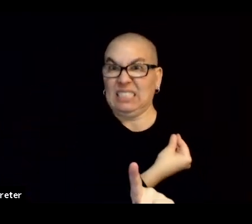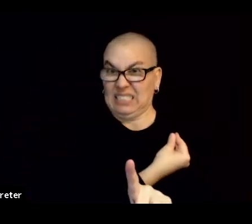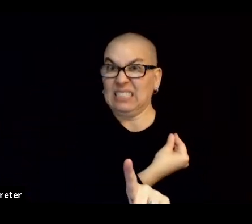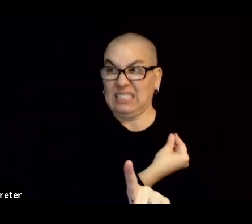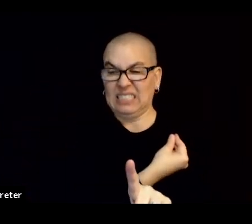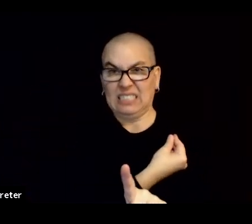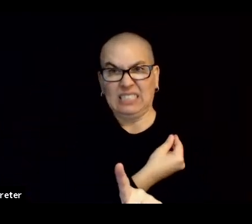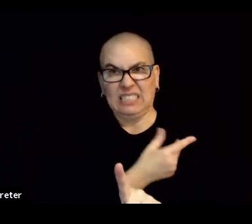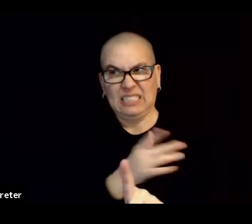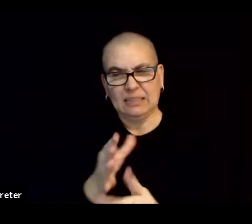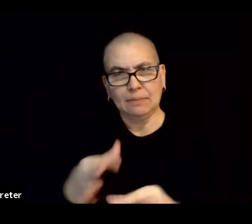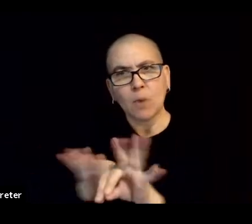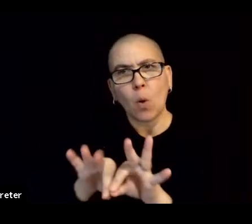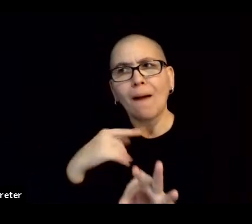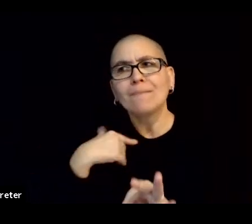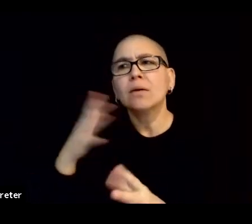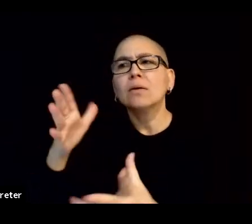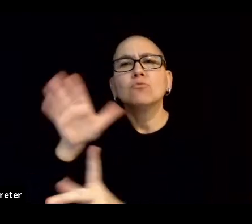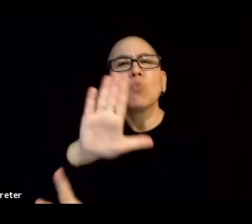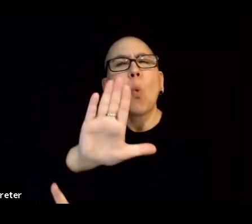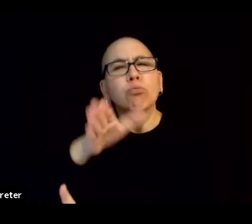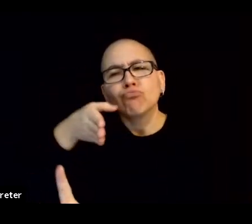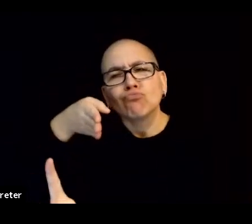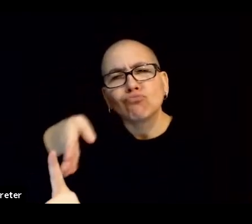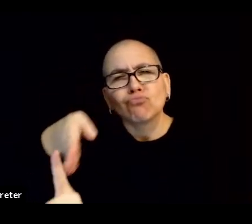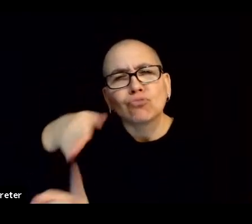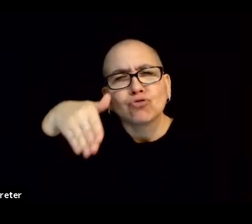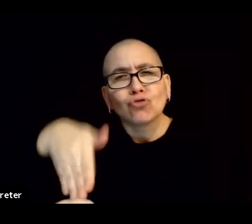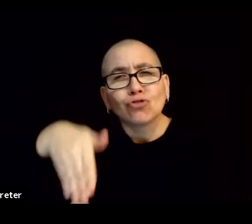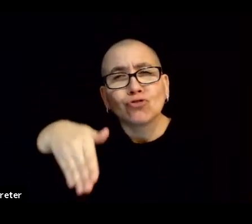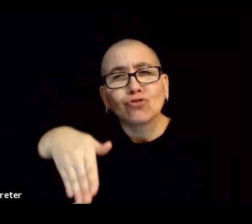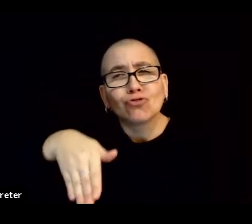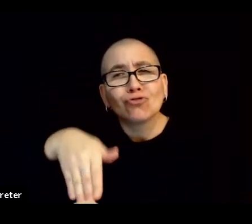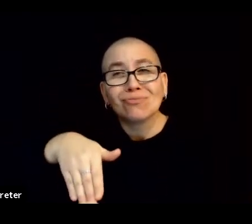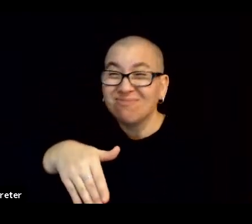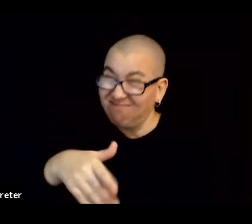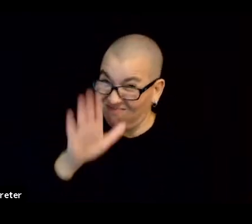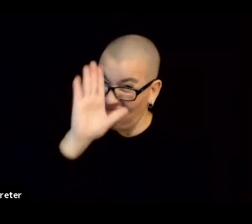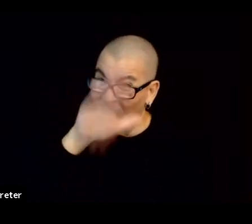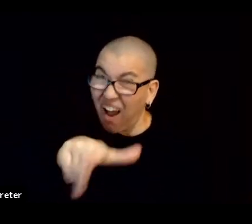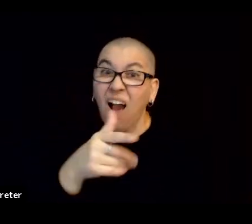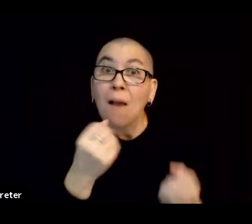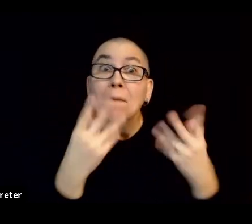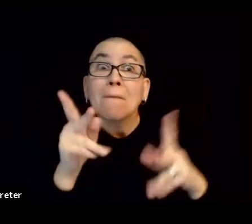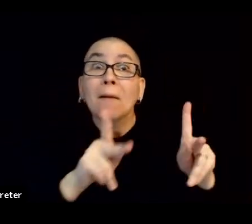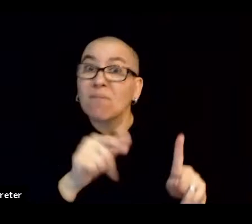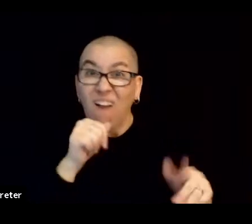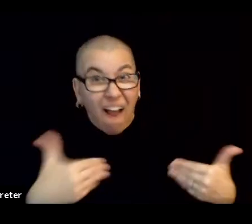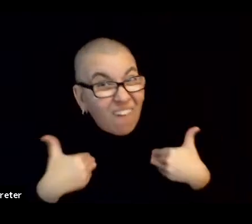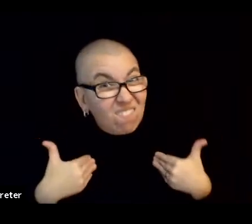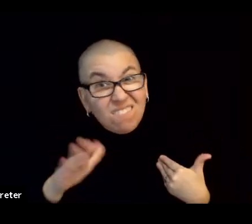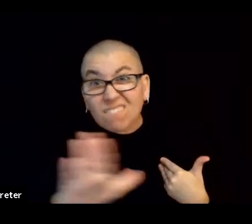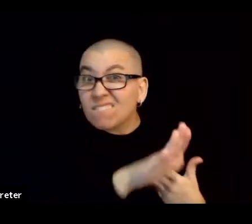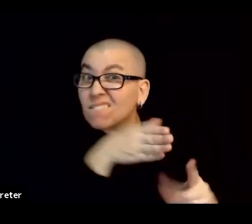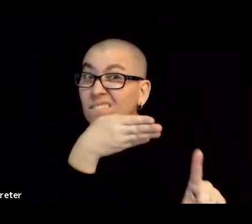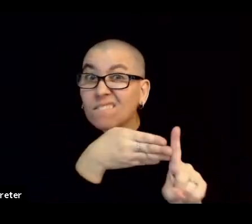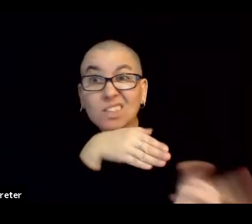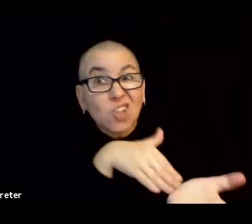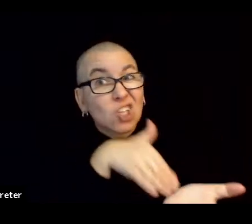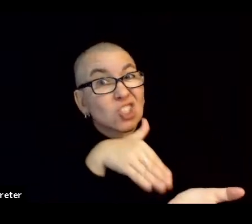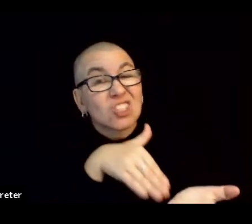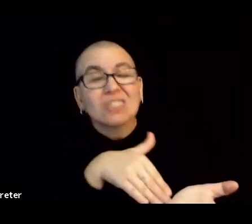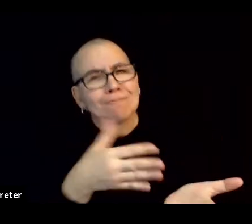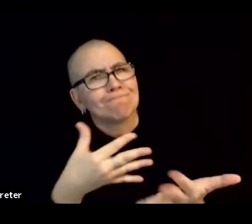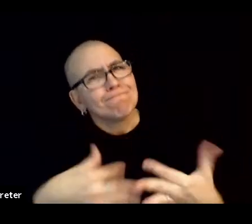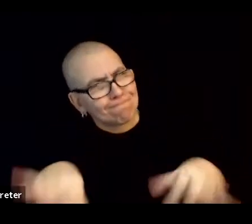for folks either without a regular source of care, we do see pharmacies playing a role in as we get, you